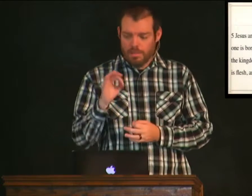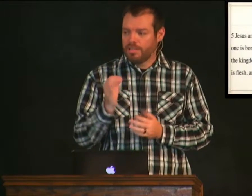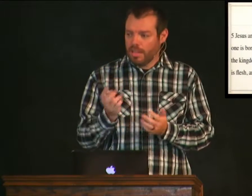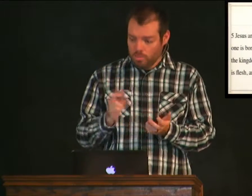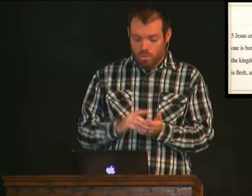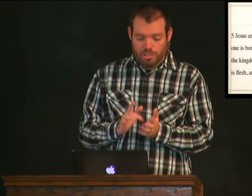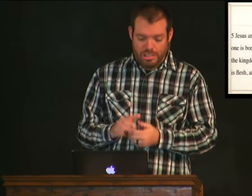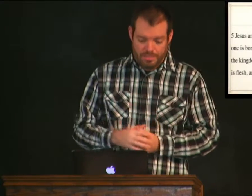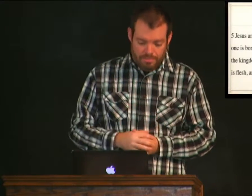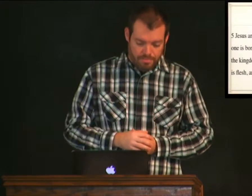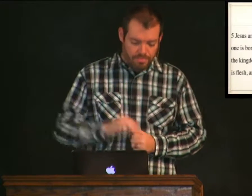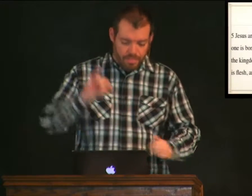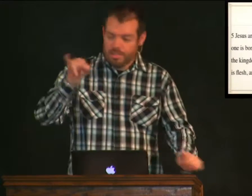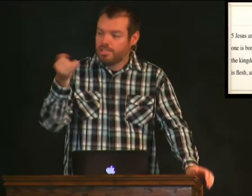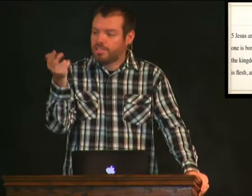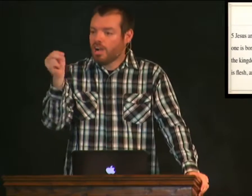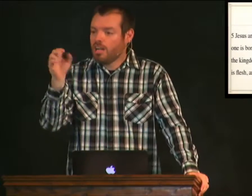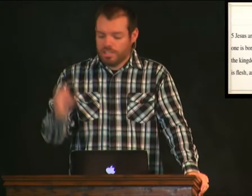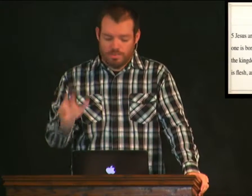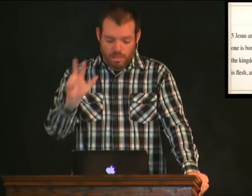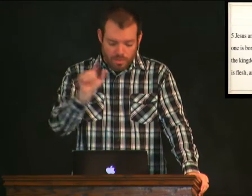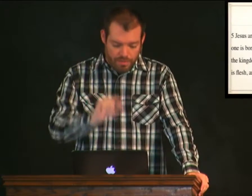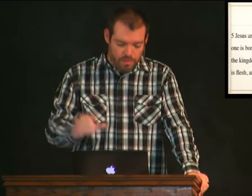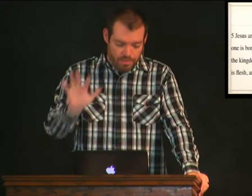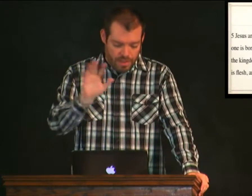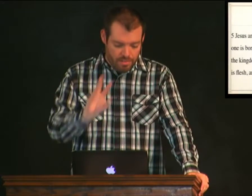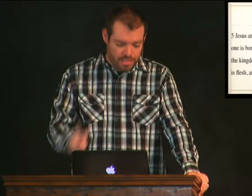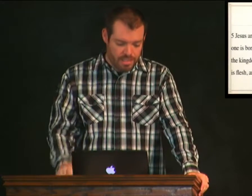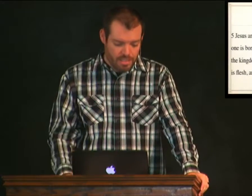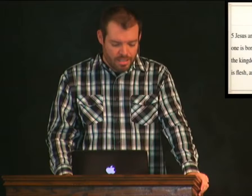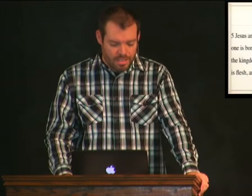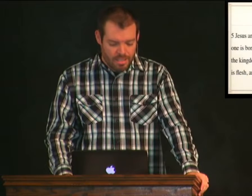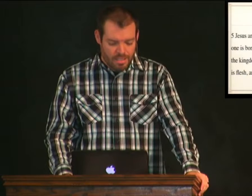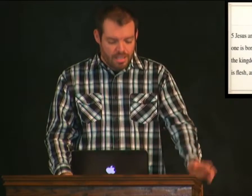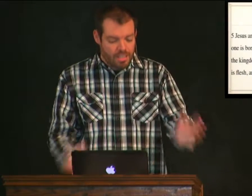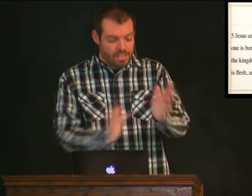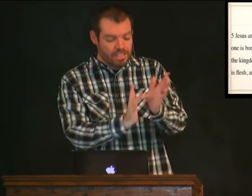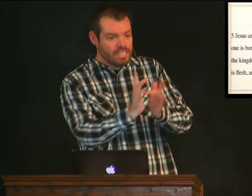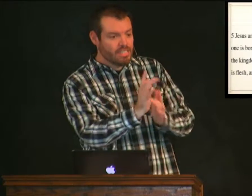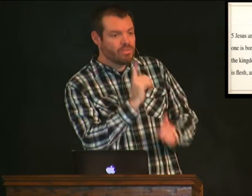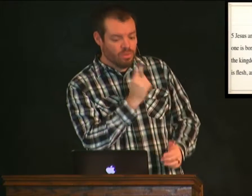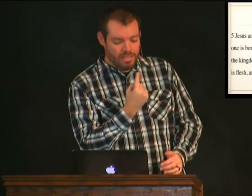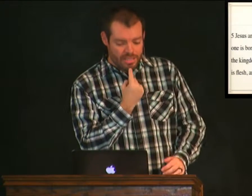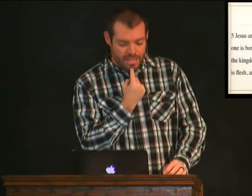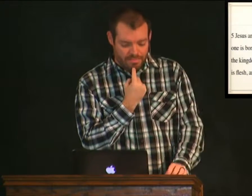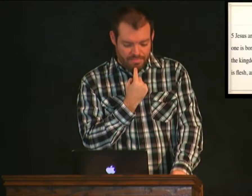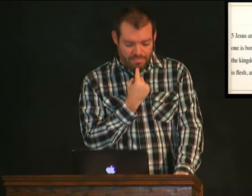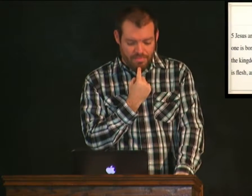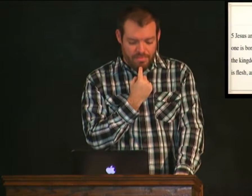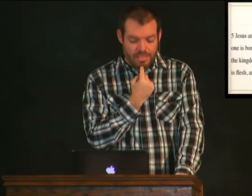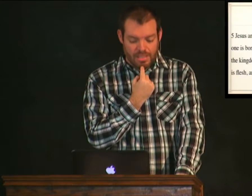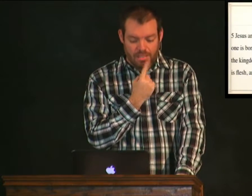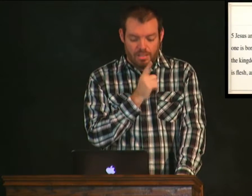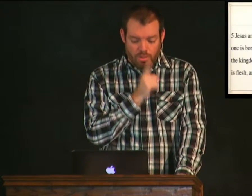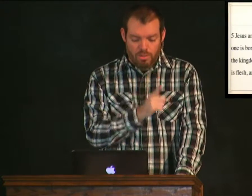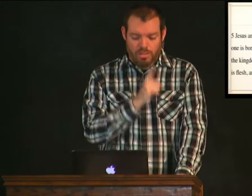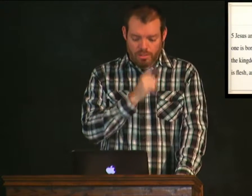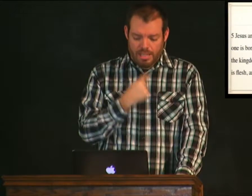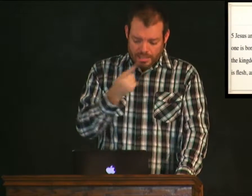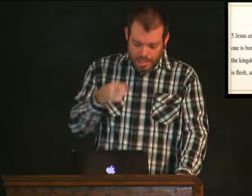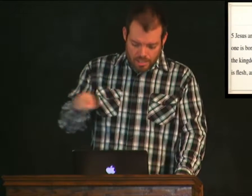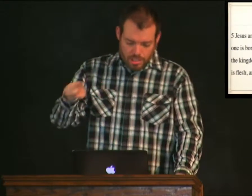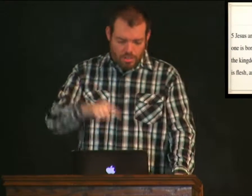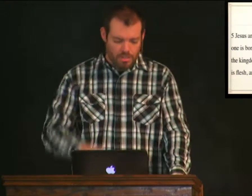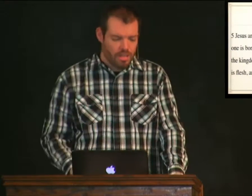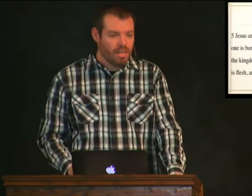It's the Spirit that rose Jesus. John chapter 3, verse 5 said, Jesus truly said, truly,